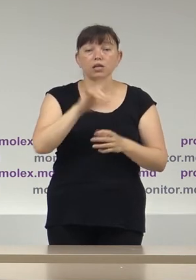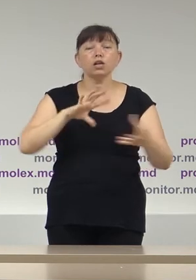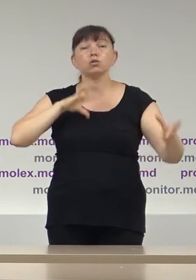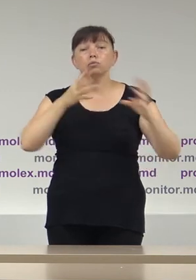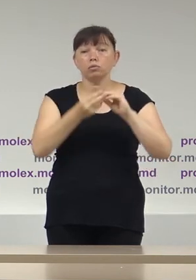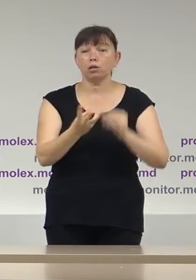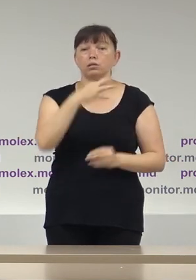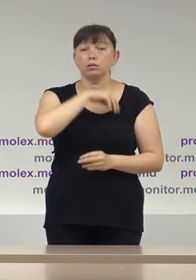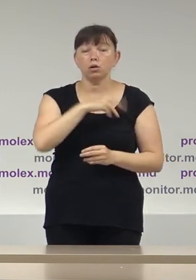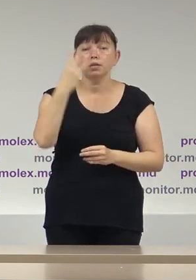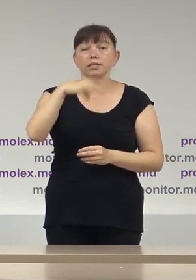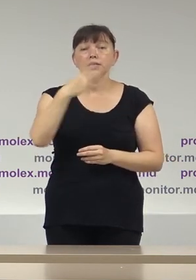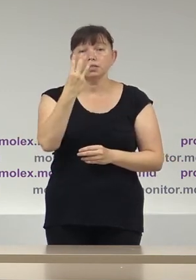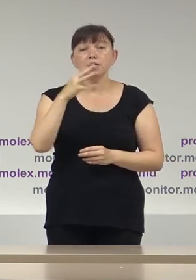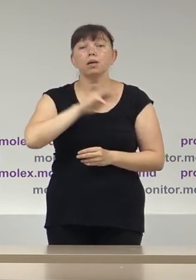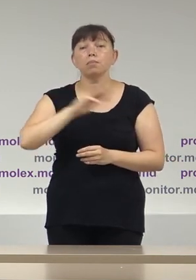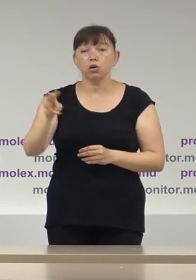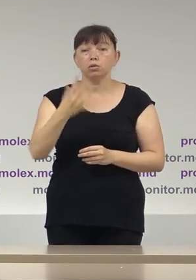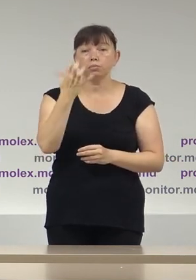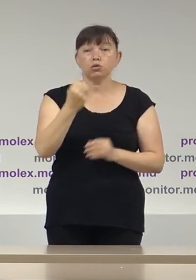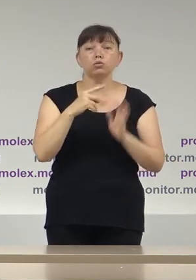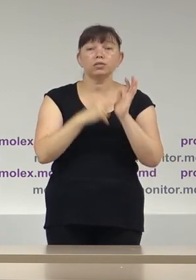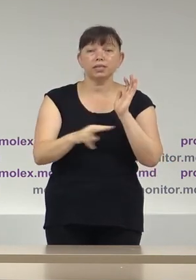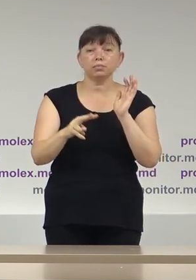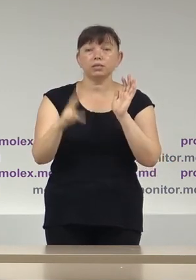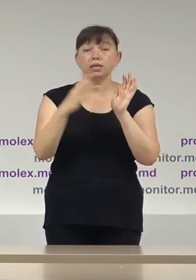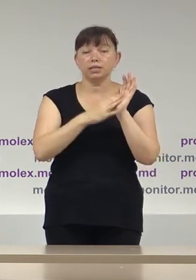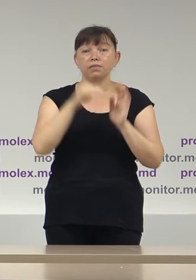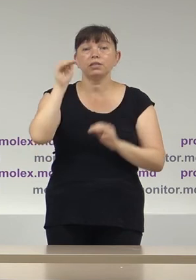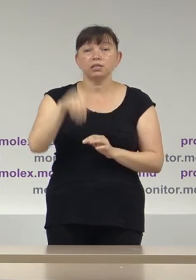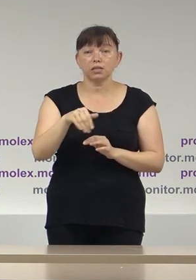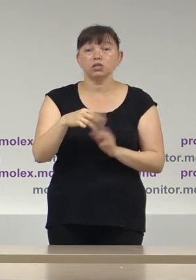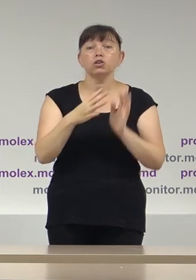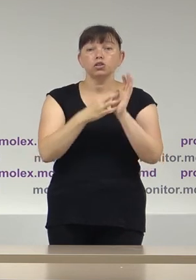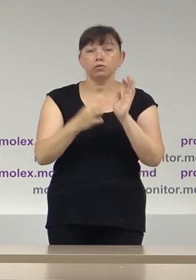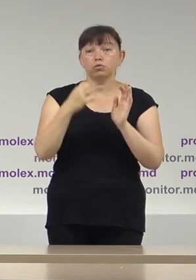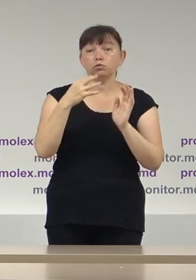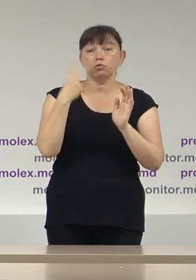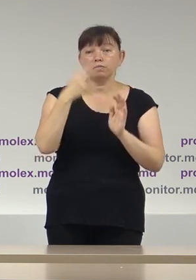reference period, 19 electoral contenders declared a total revenue of